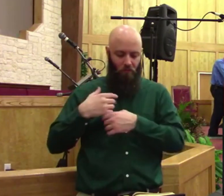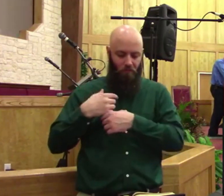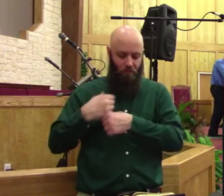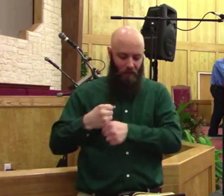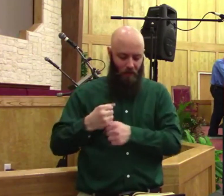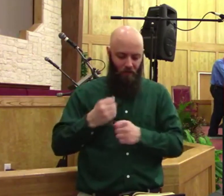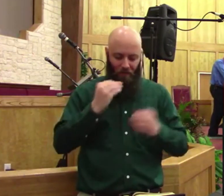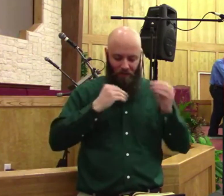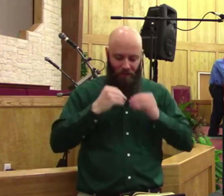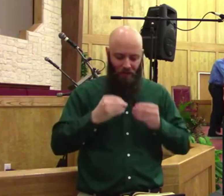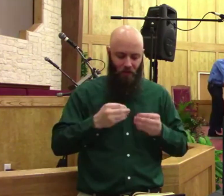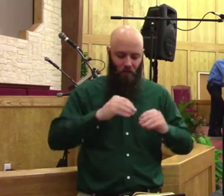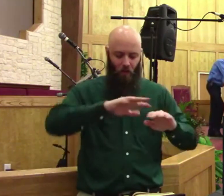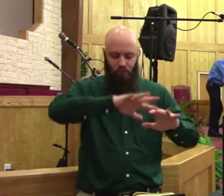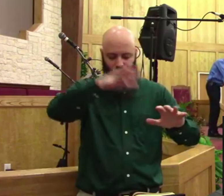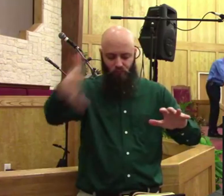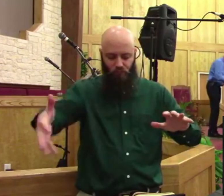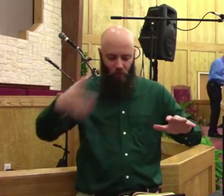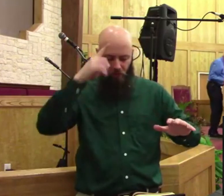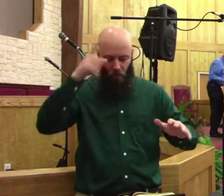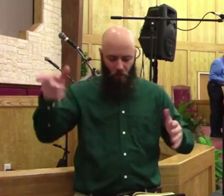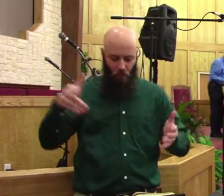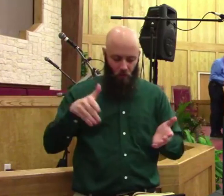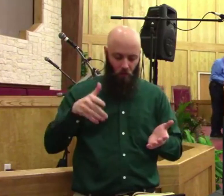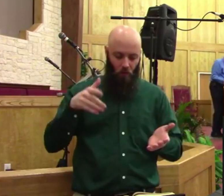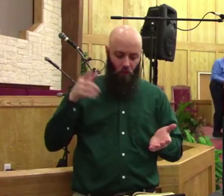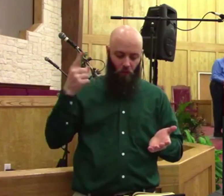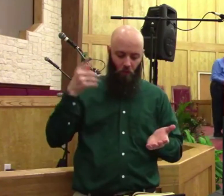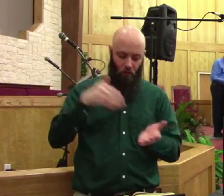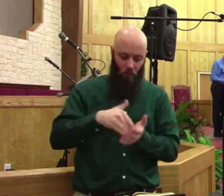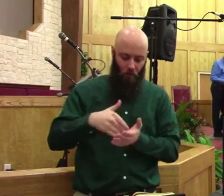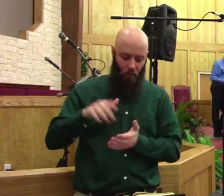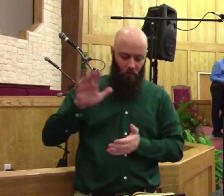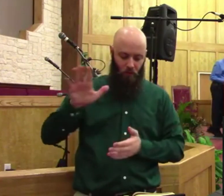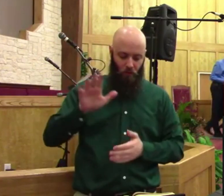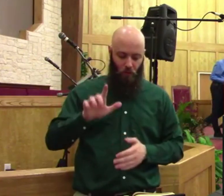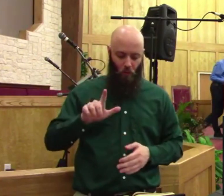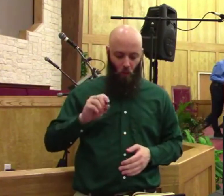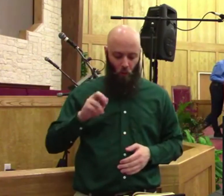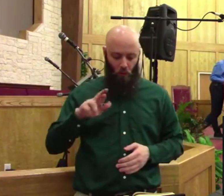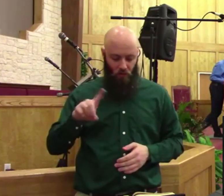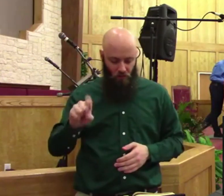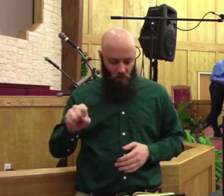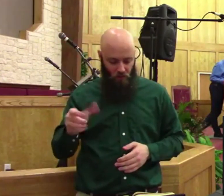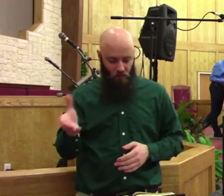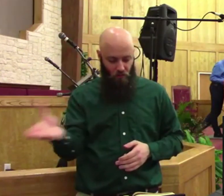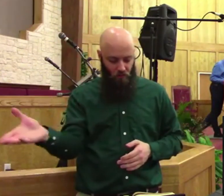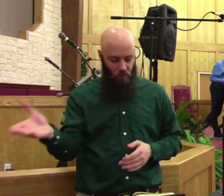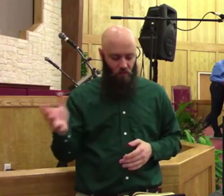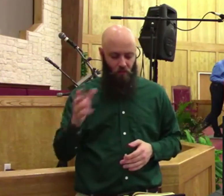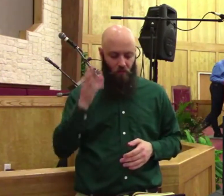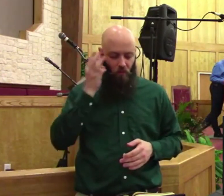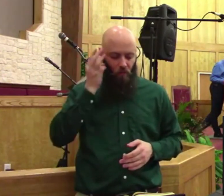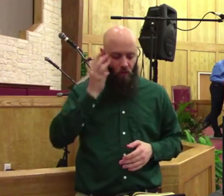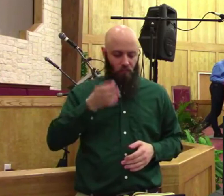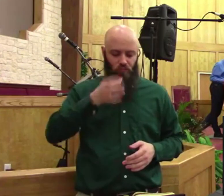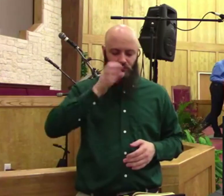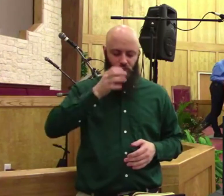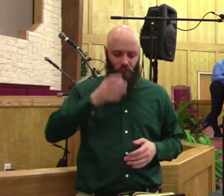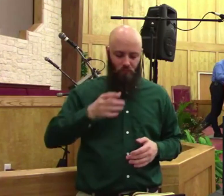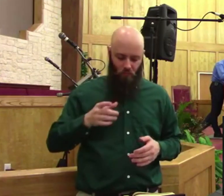lords and drank wine in front of 1,000. Belshazzar, when he tested the wine,